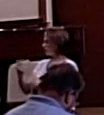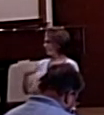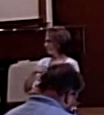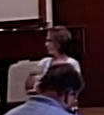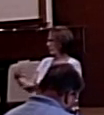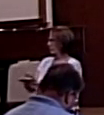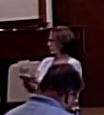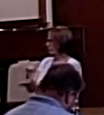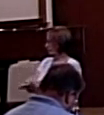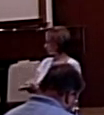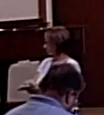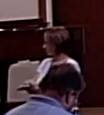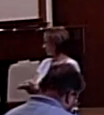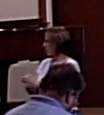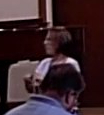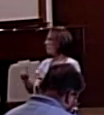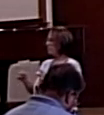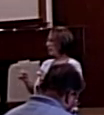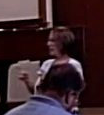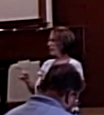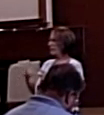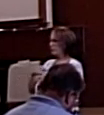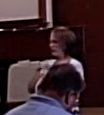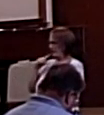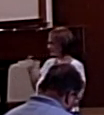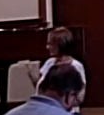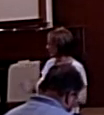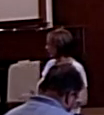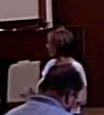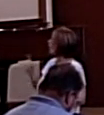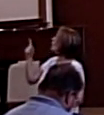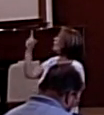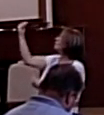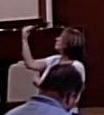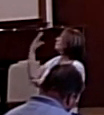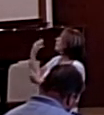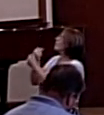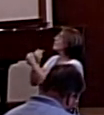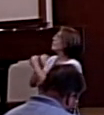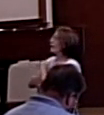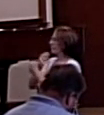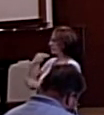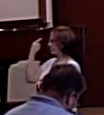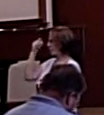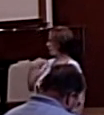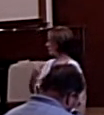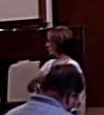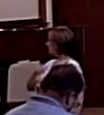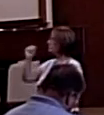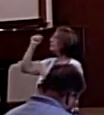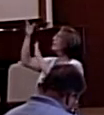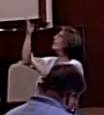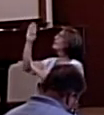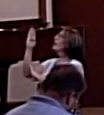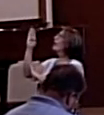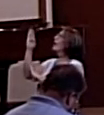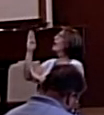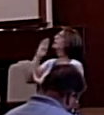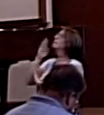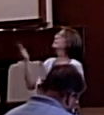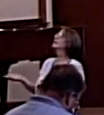of. But while we were yet sinners, you commanded your love toward us. So, Father God, we just ask you to be in our